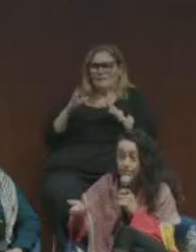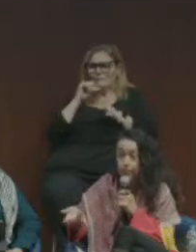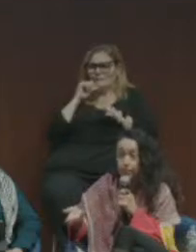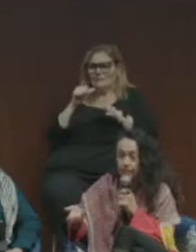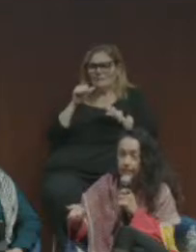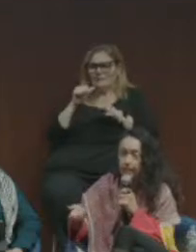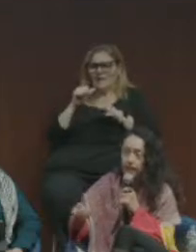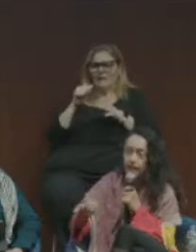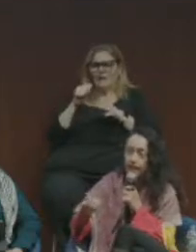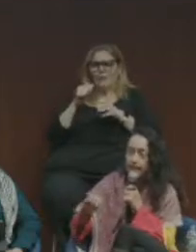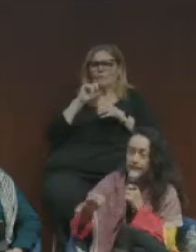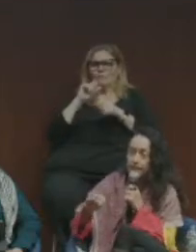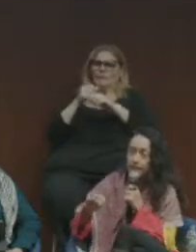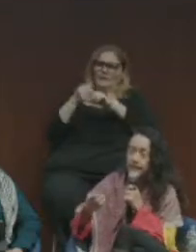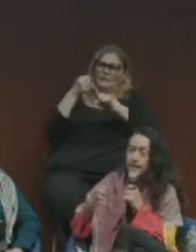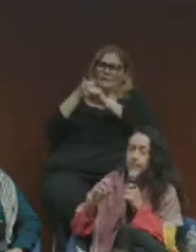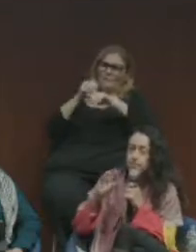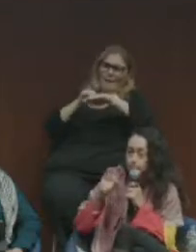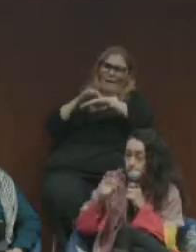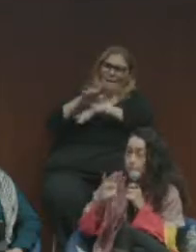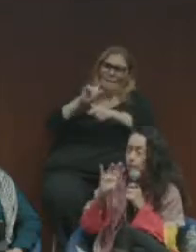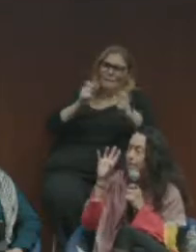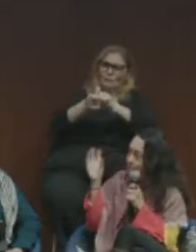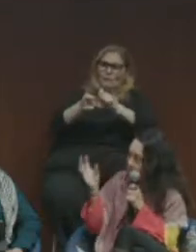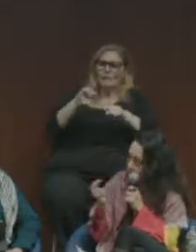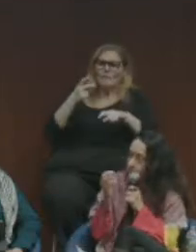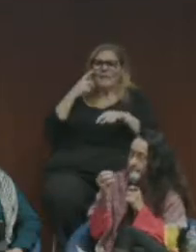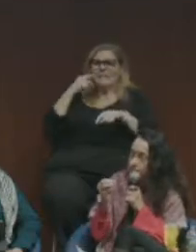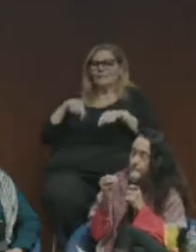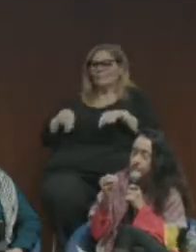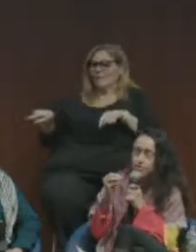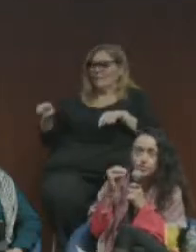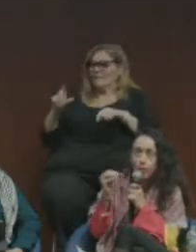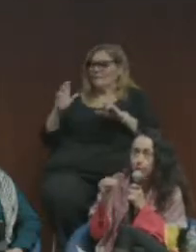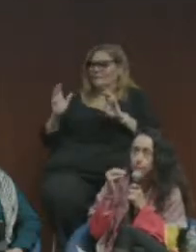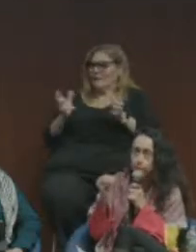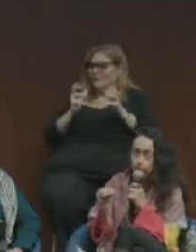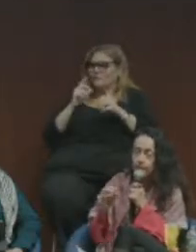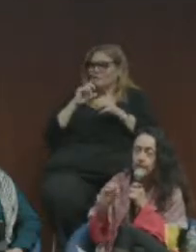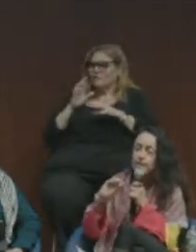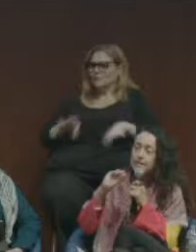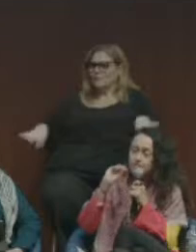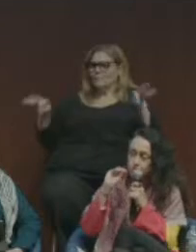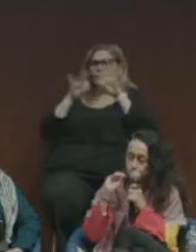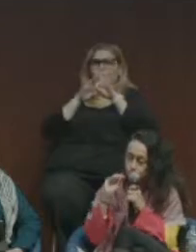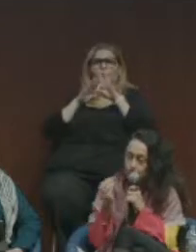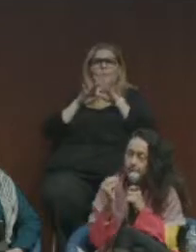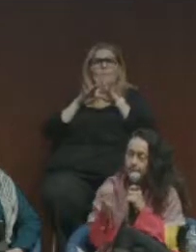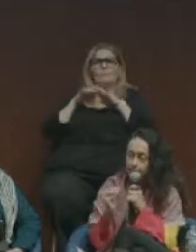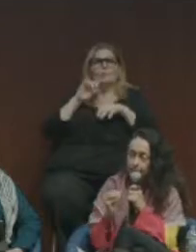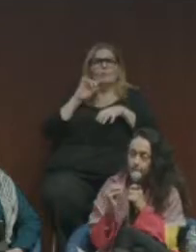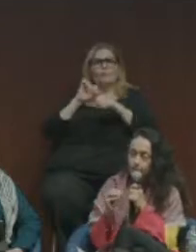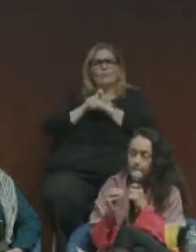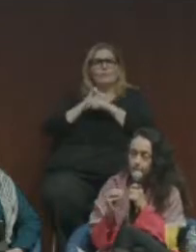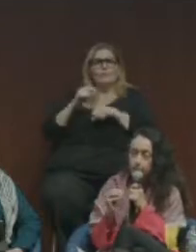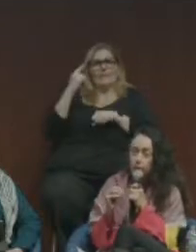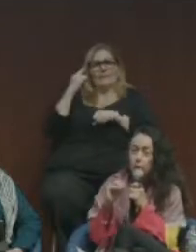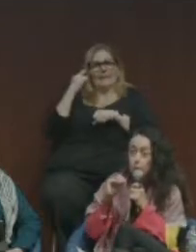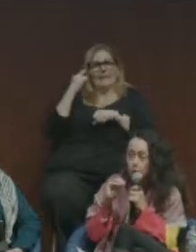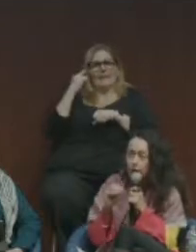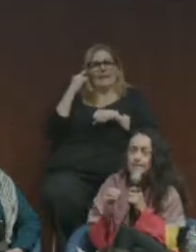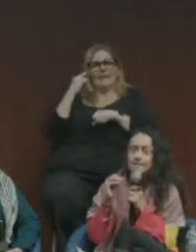set us free. And I think, to me, why this conversation is so important is to really think